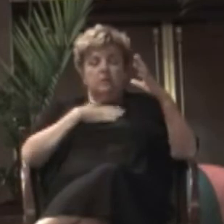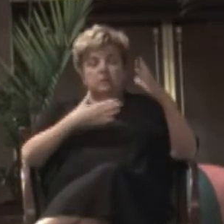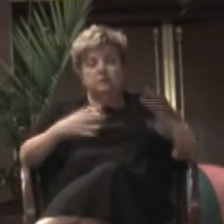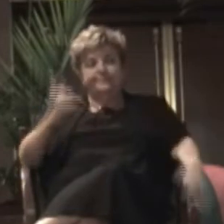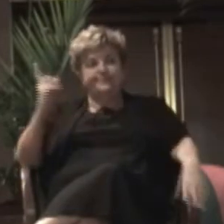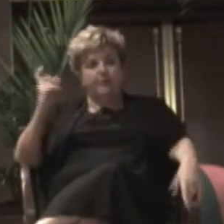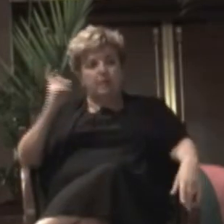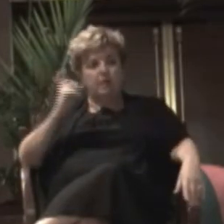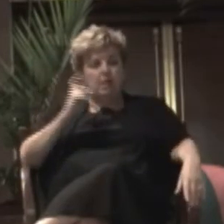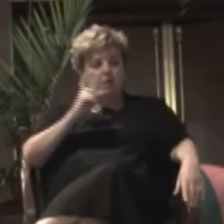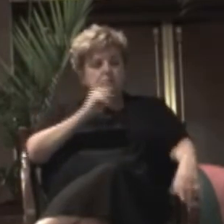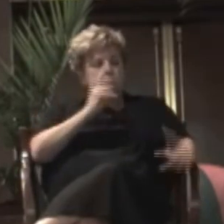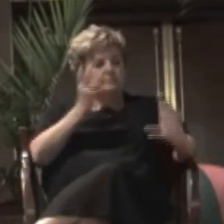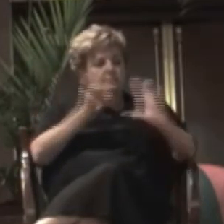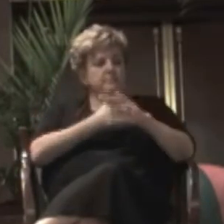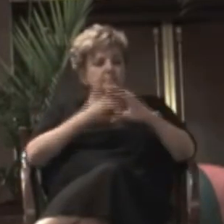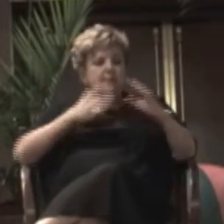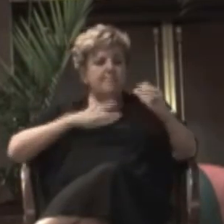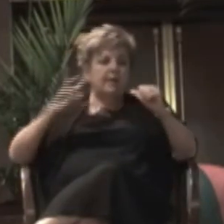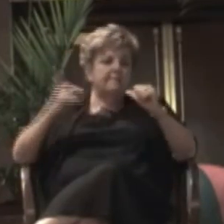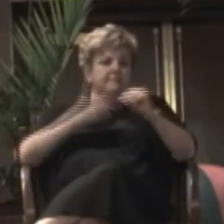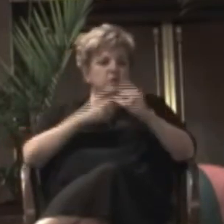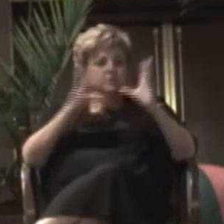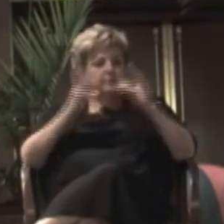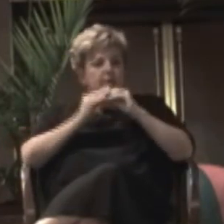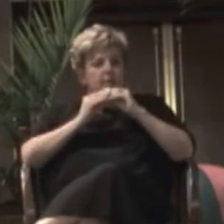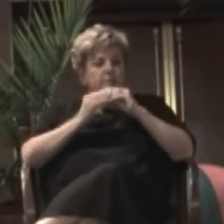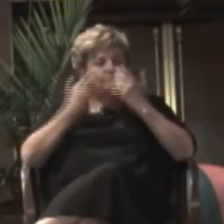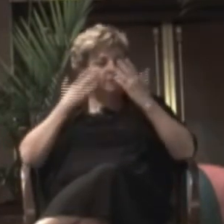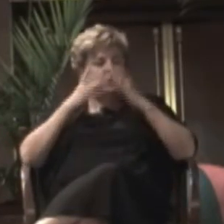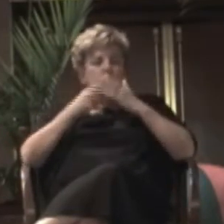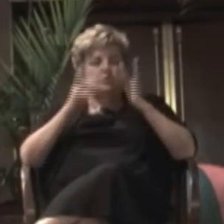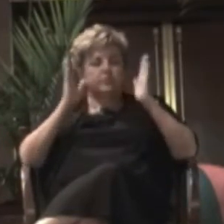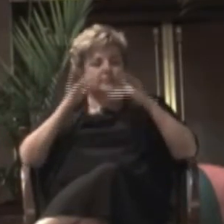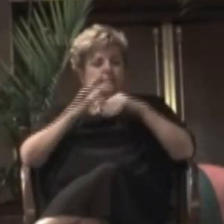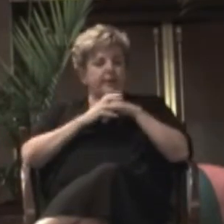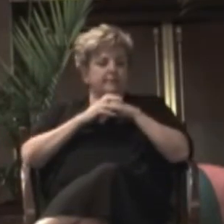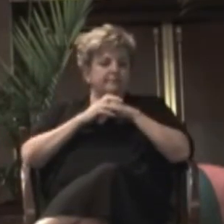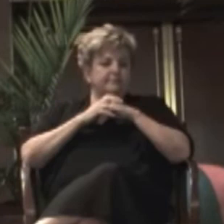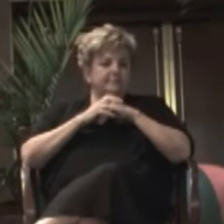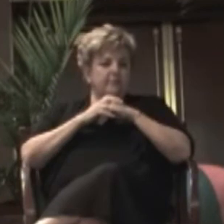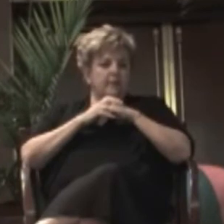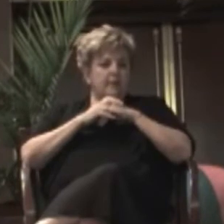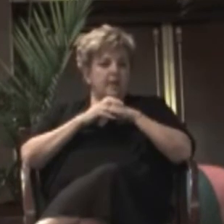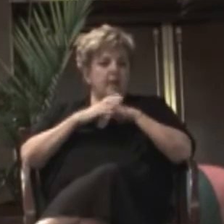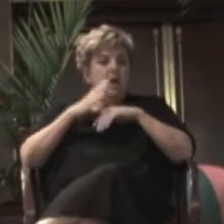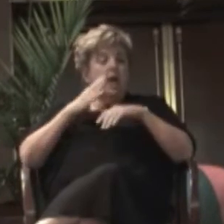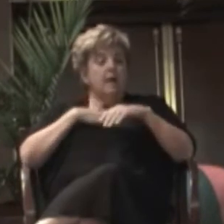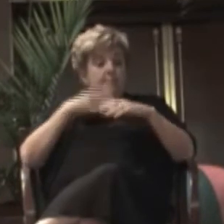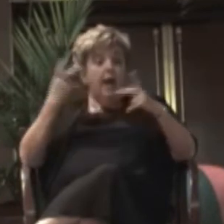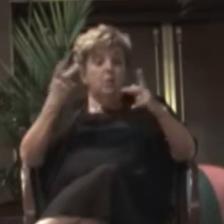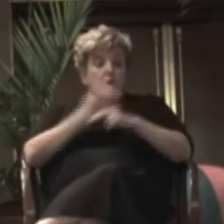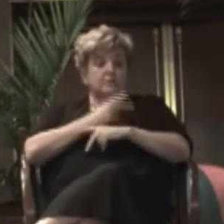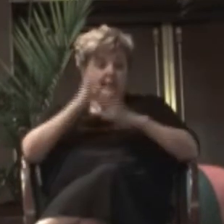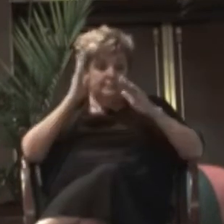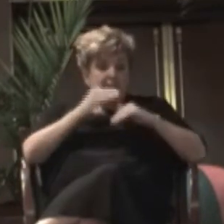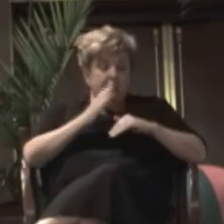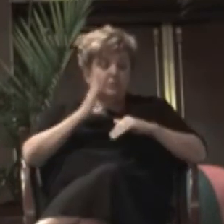no idea what to expect, and it's just as well, because my worst expectations came true in a way. I walked in and one